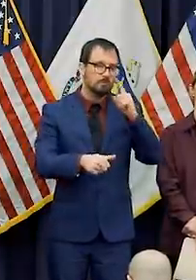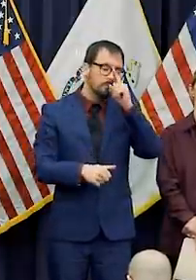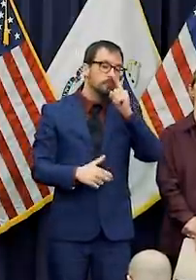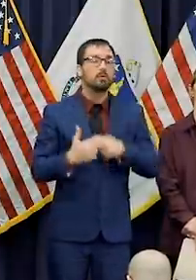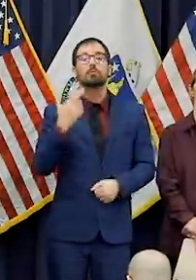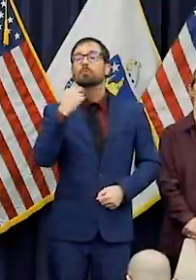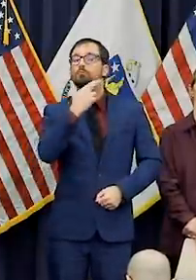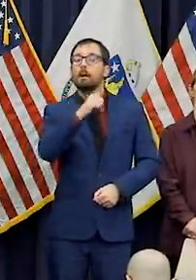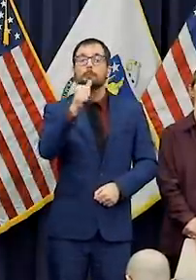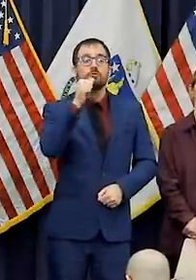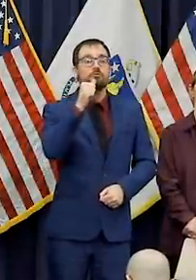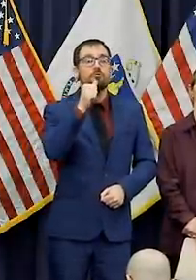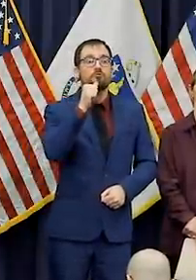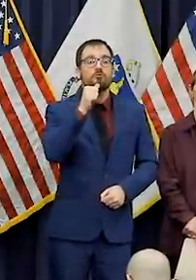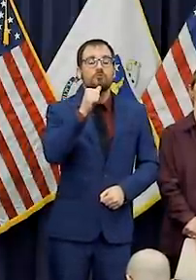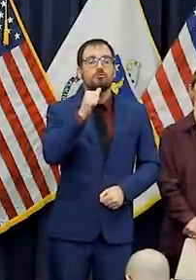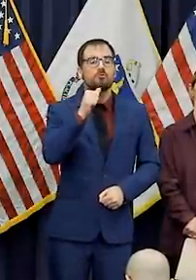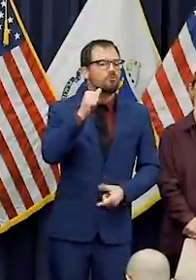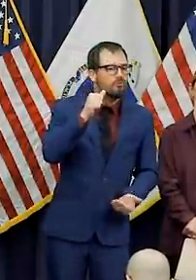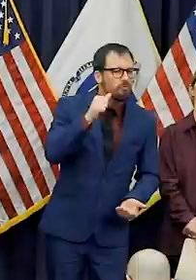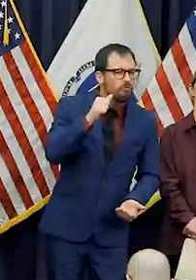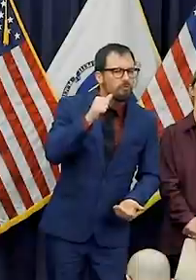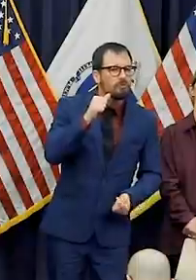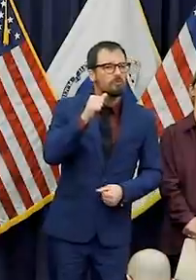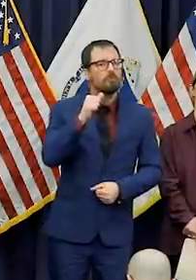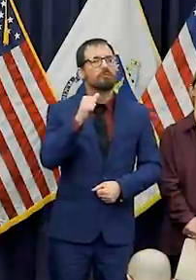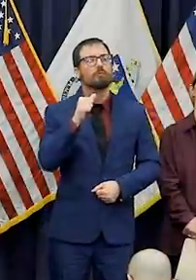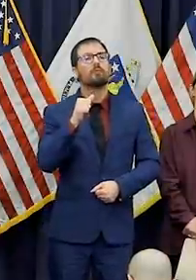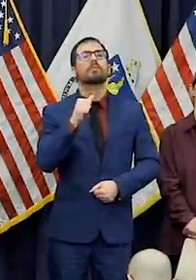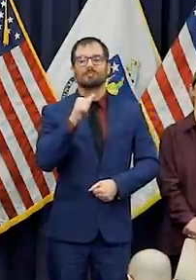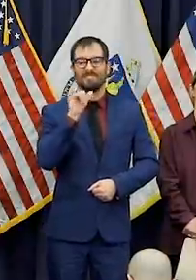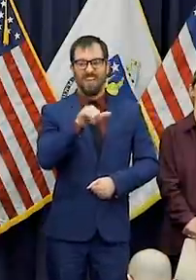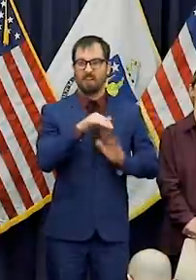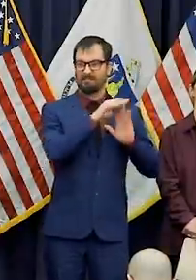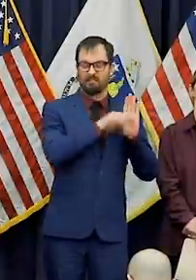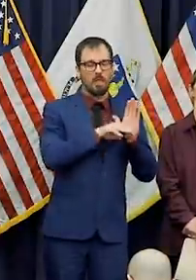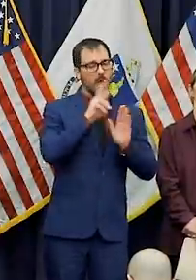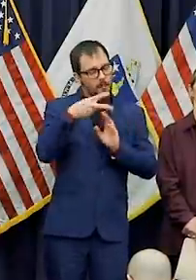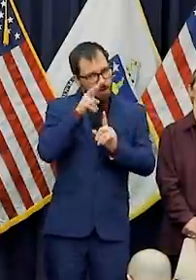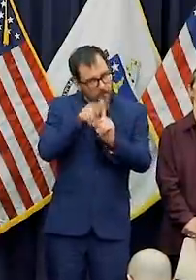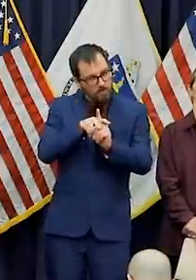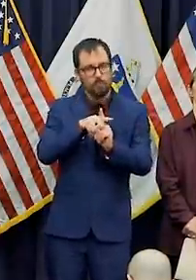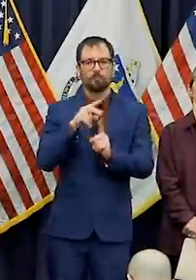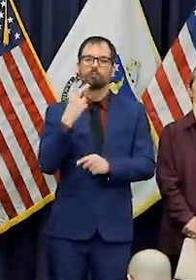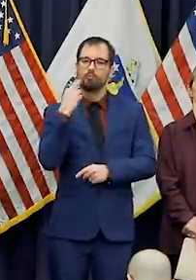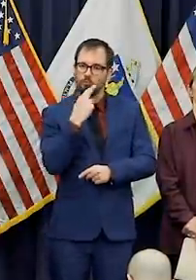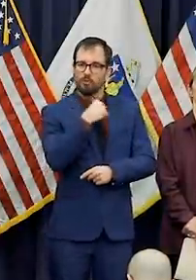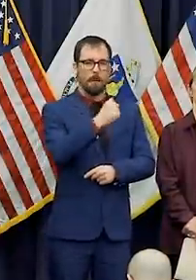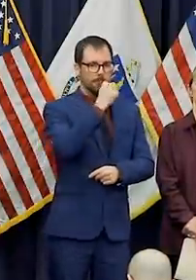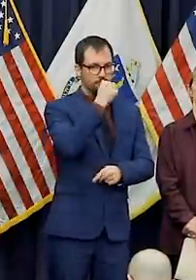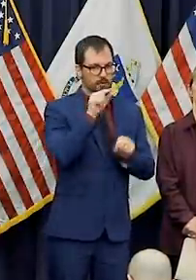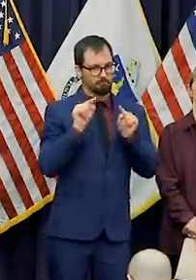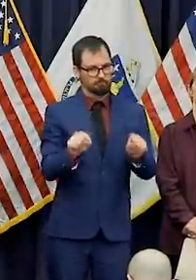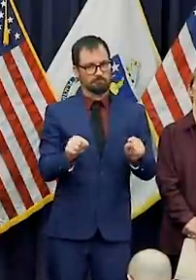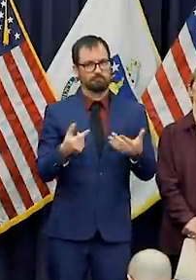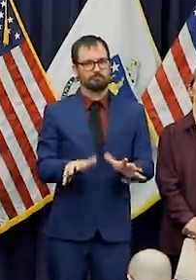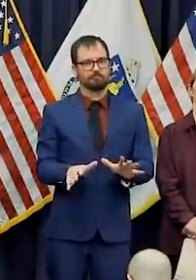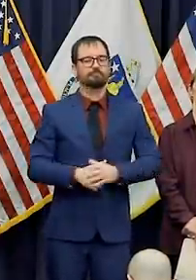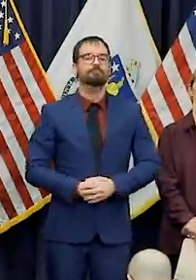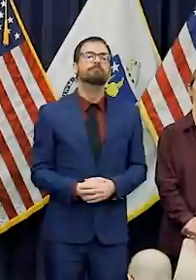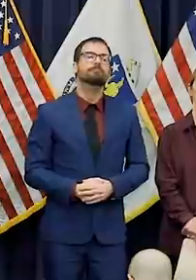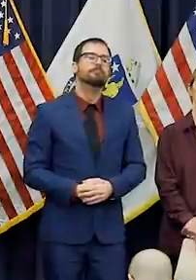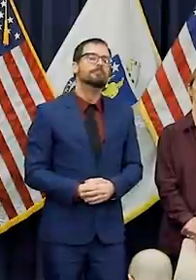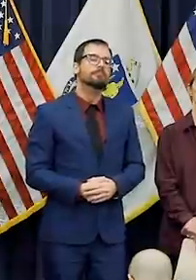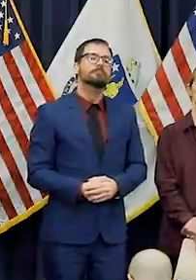I realize these measures are unprecedented, but we're asking our residents to take a deep breath and understand the rationale behind